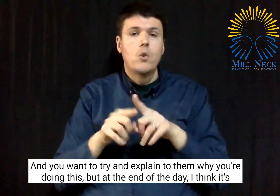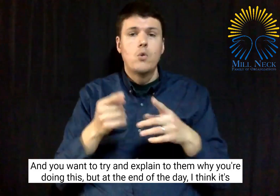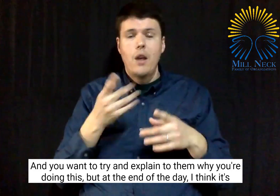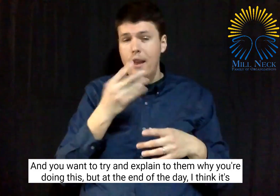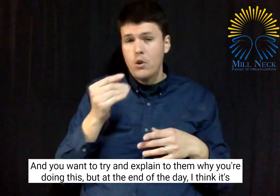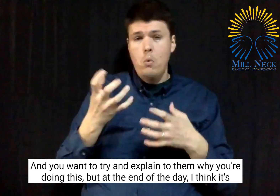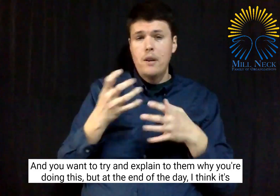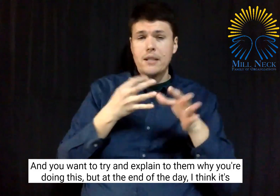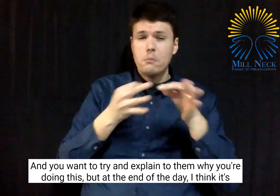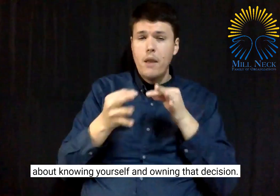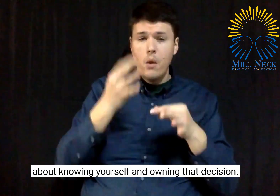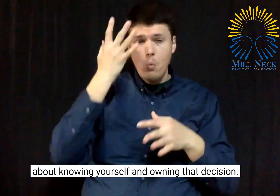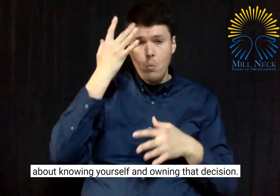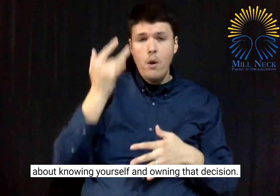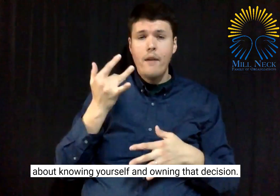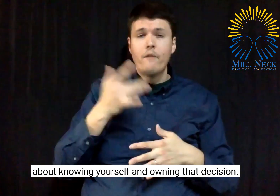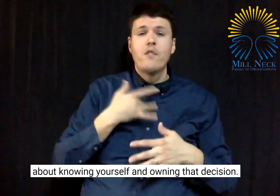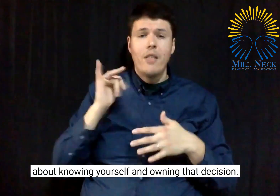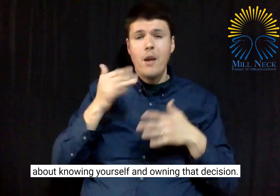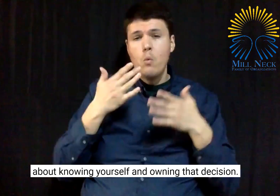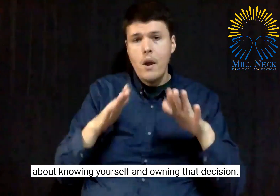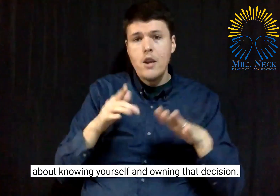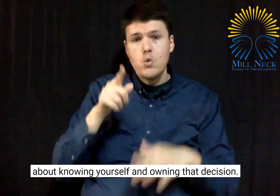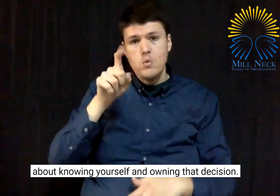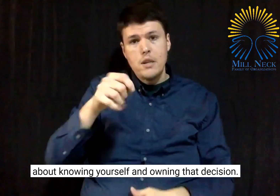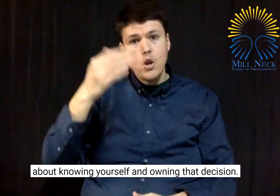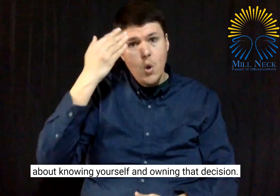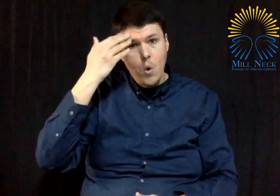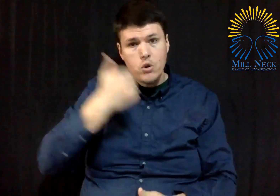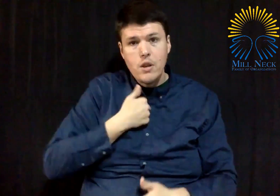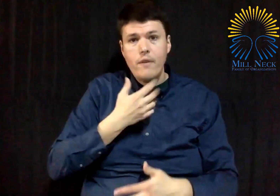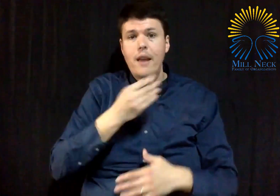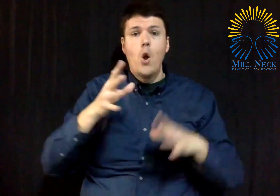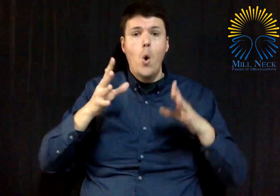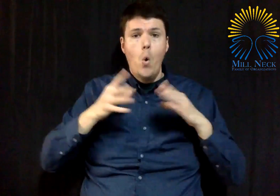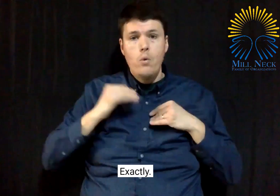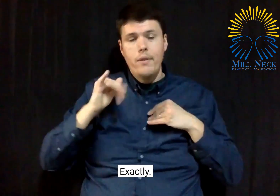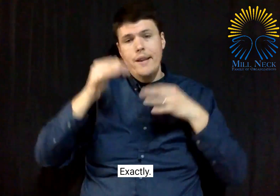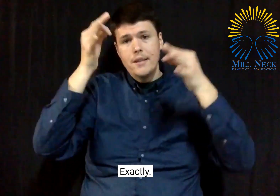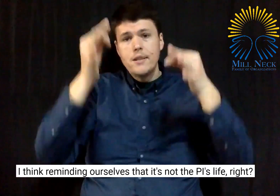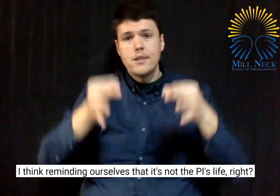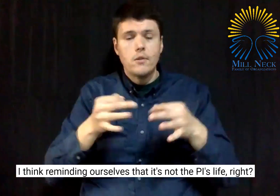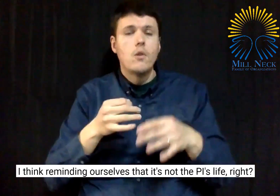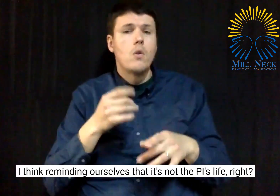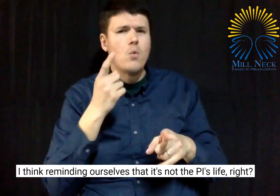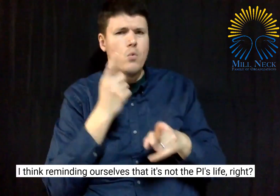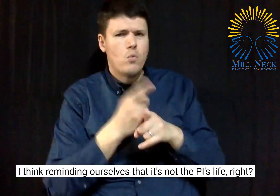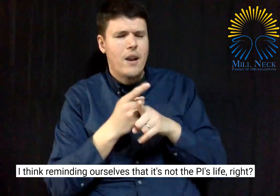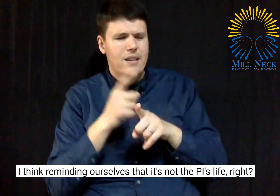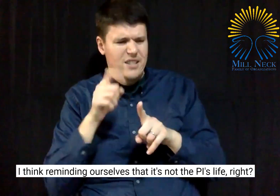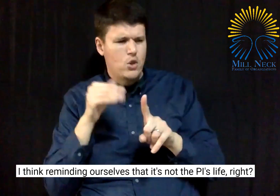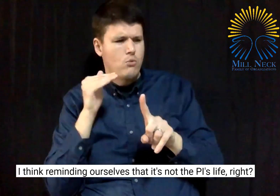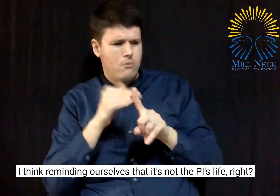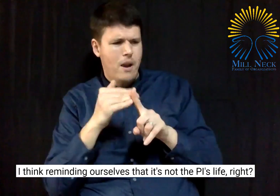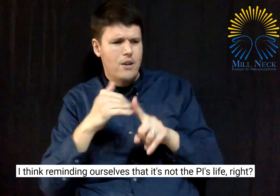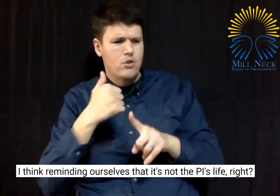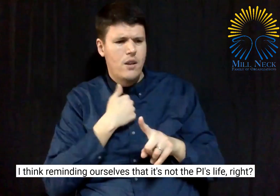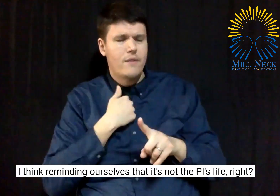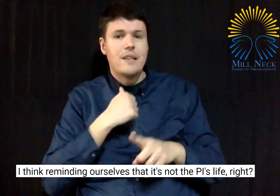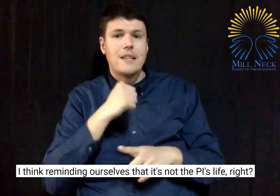the end of the day, I think it's about knowing yourself and owning that decision. Exactly. I think reminding ourselves that it's not the PI's life,